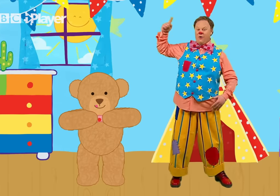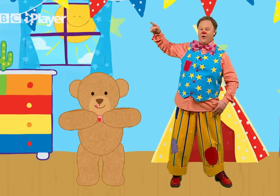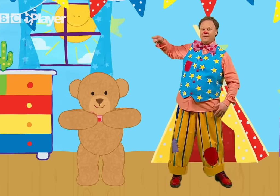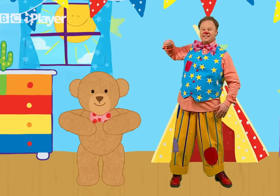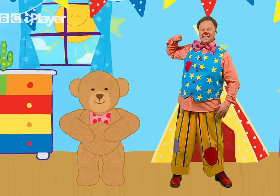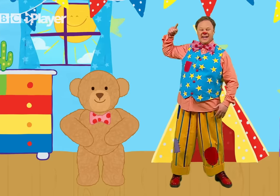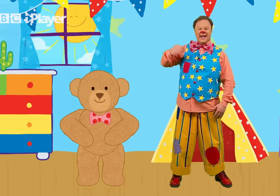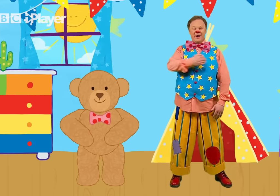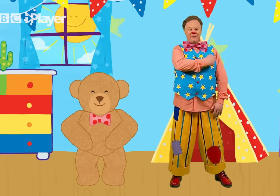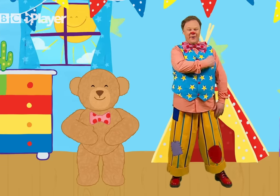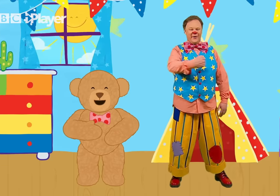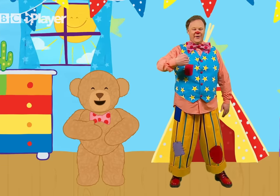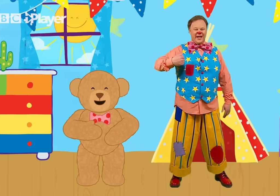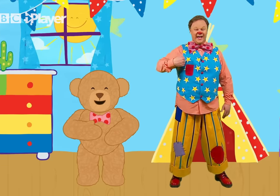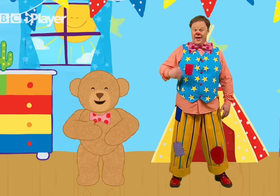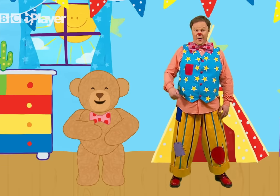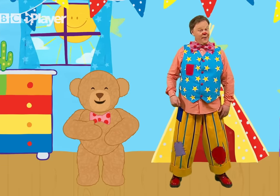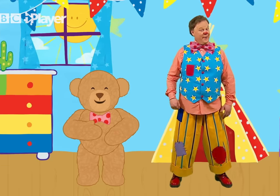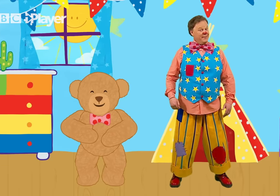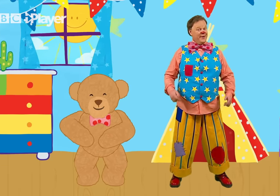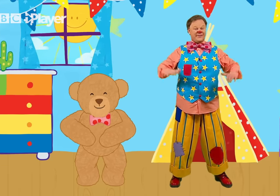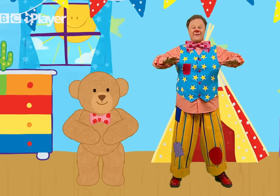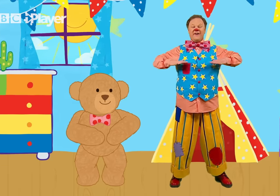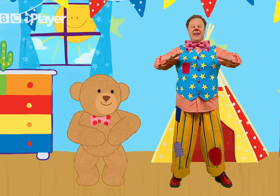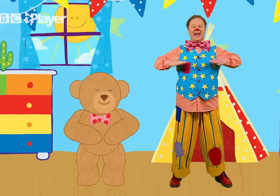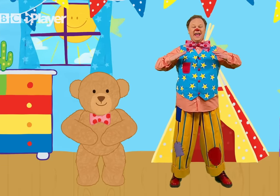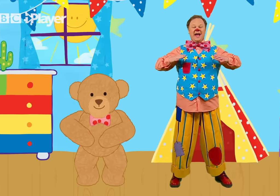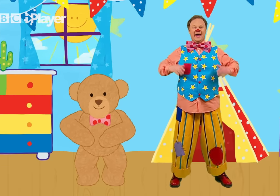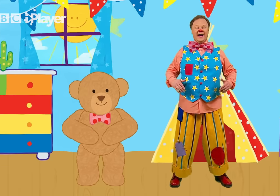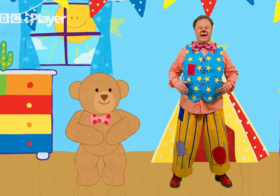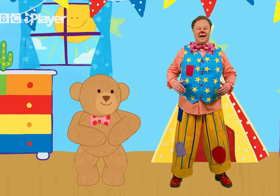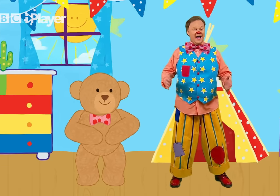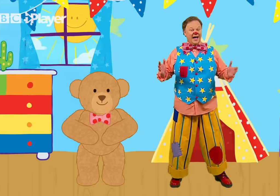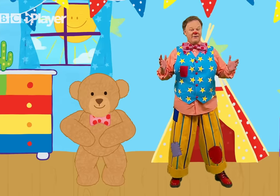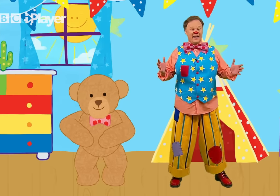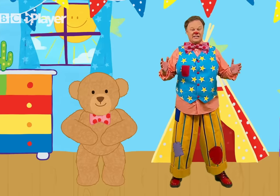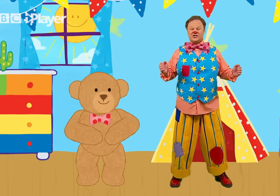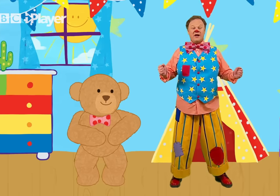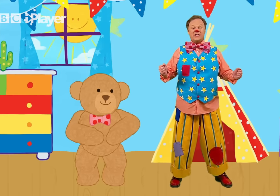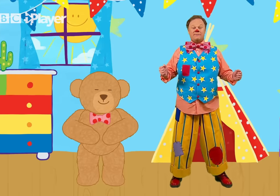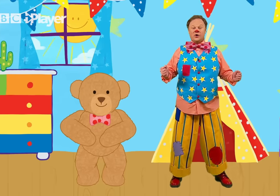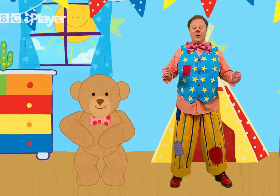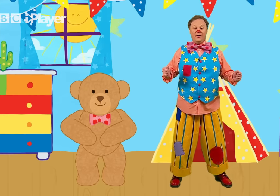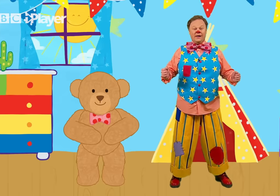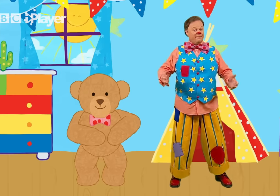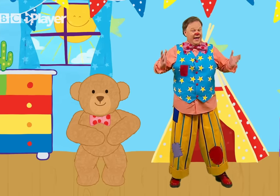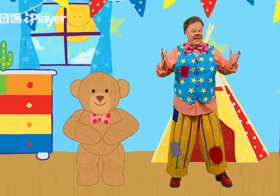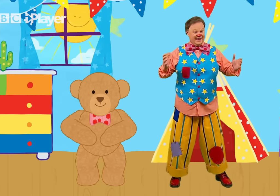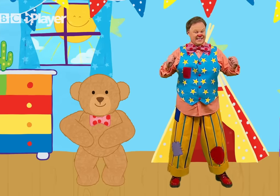warm and sunny morning. Almost ready. Are you ready to stretch up tall? Oh, this is